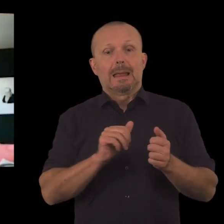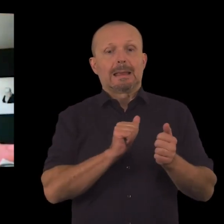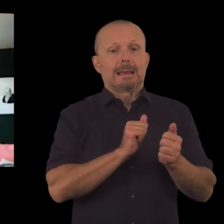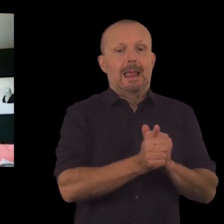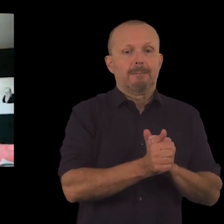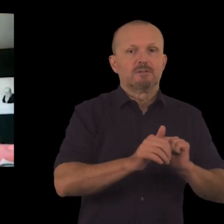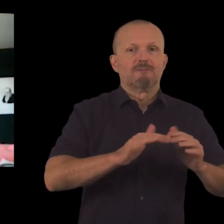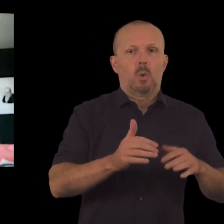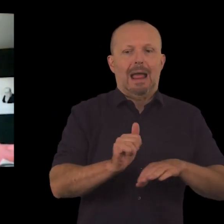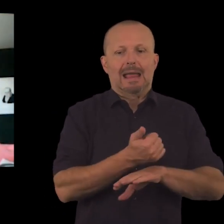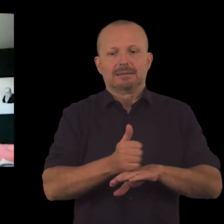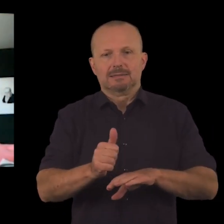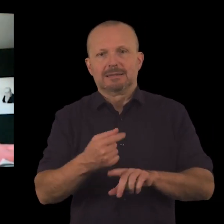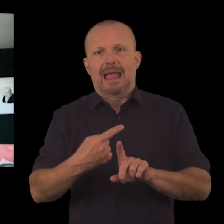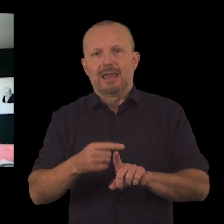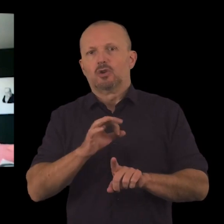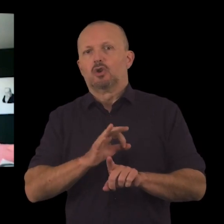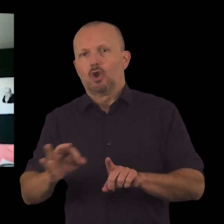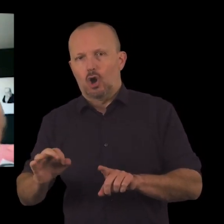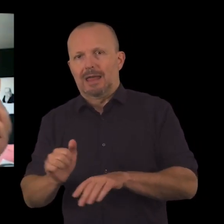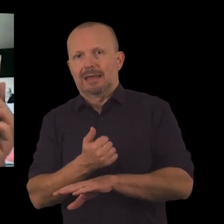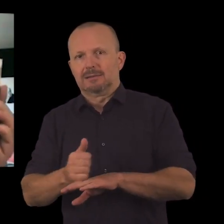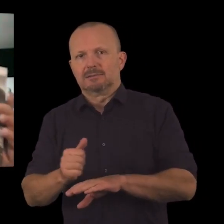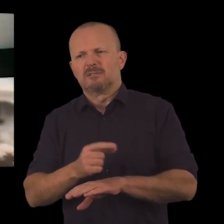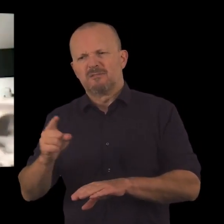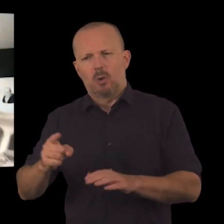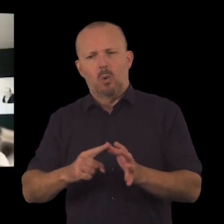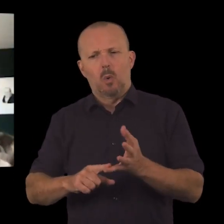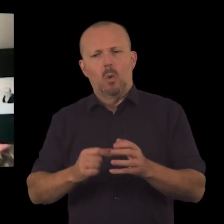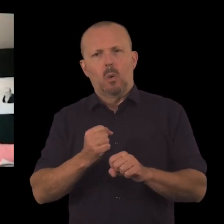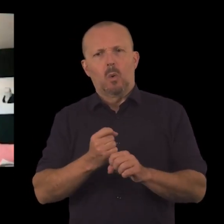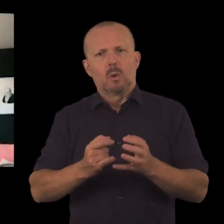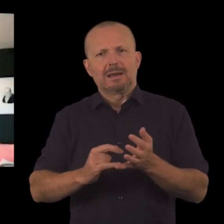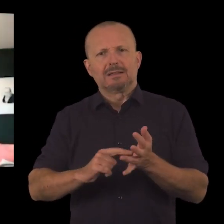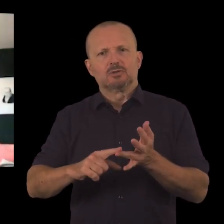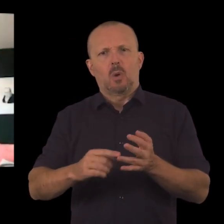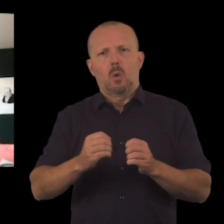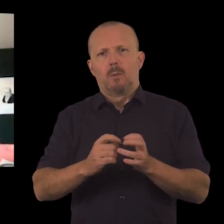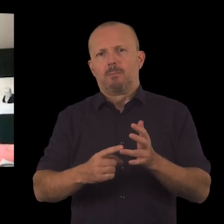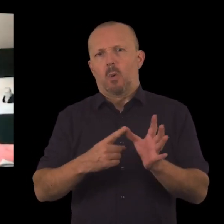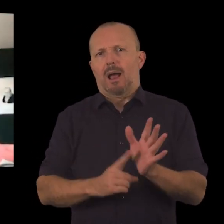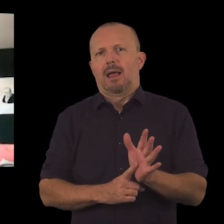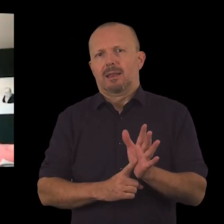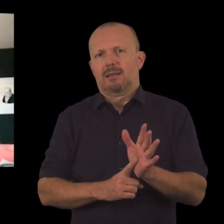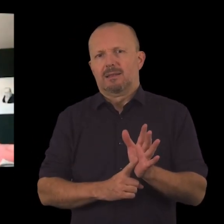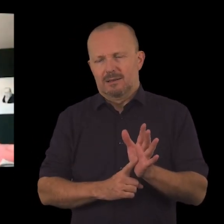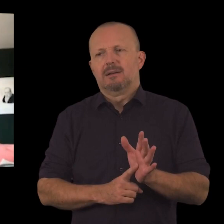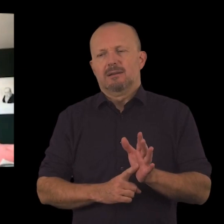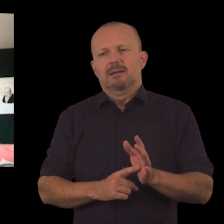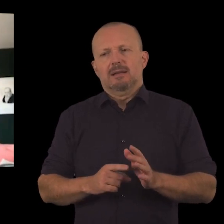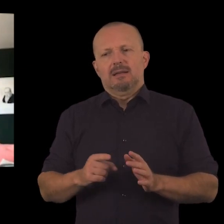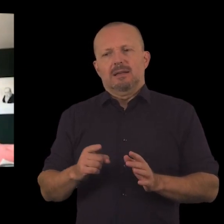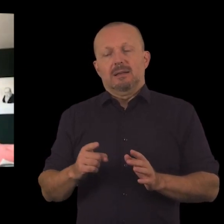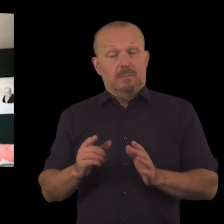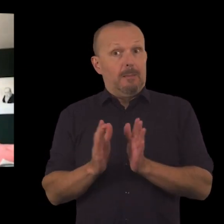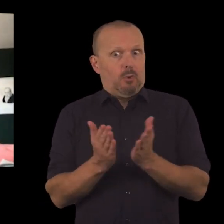Called Games for Actors and Non-Actors. It's by Augusto Boal. And the wonderful